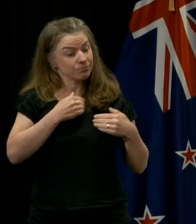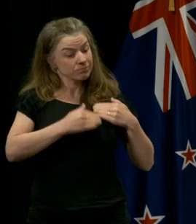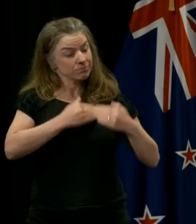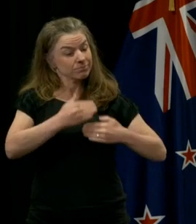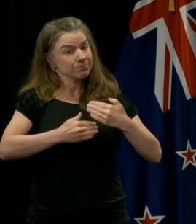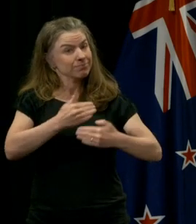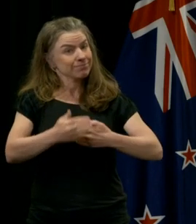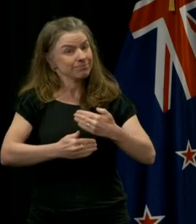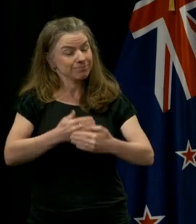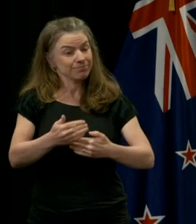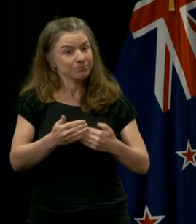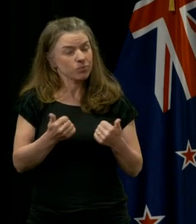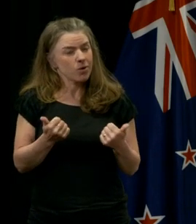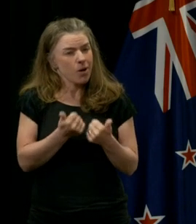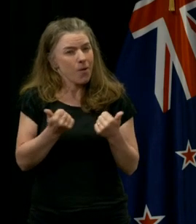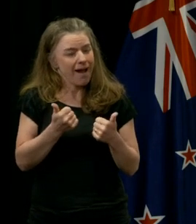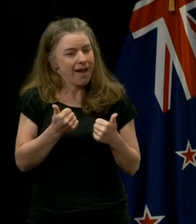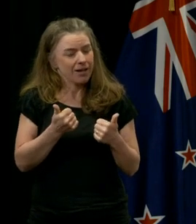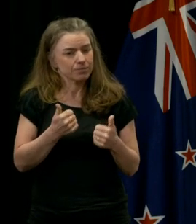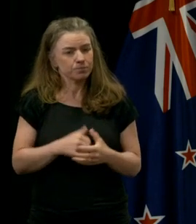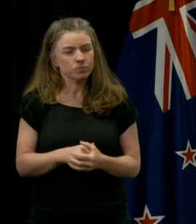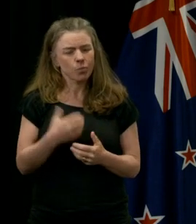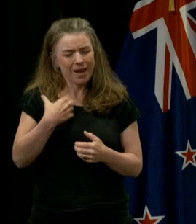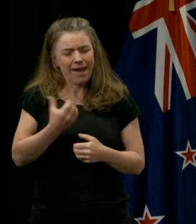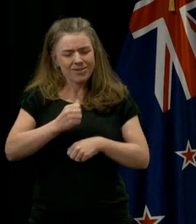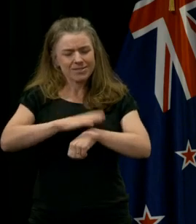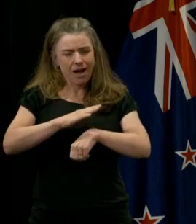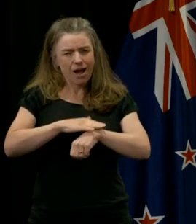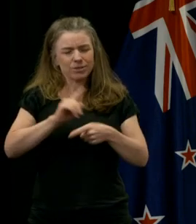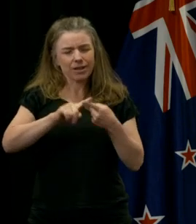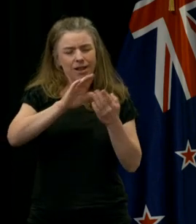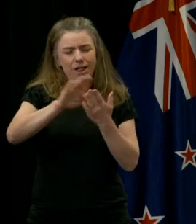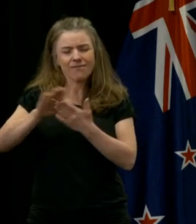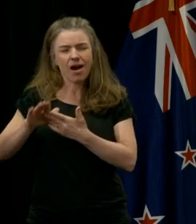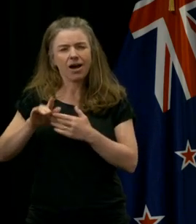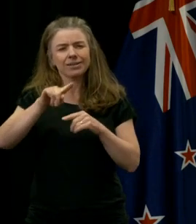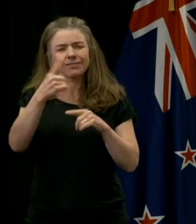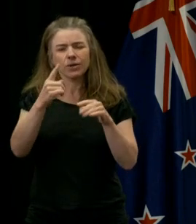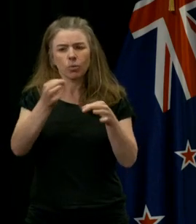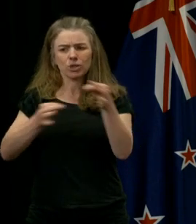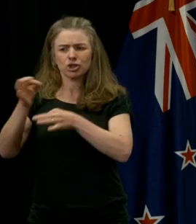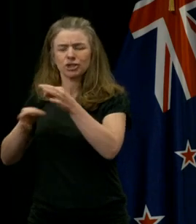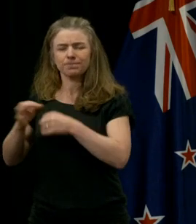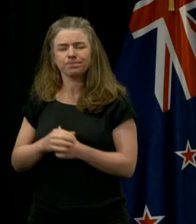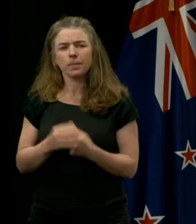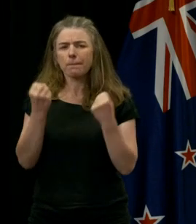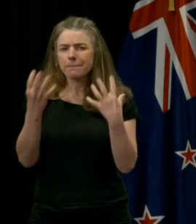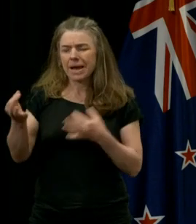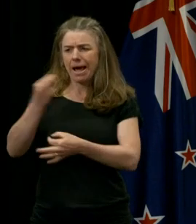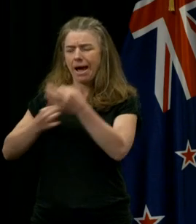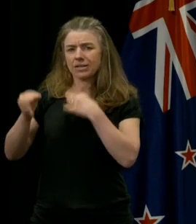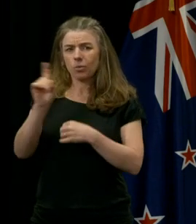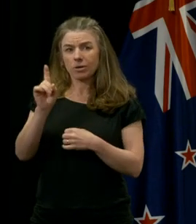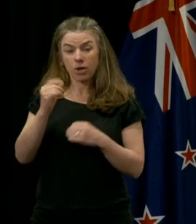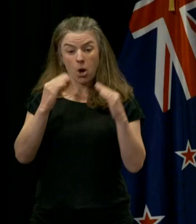have time to work through some of the questions that remain. But I'll start with a few common ones first. People have asked if they